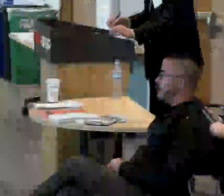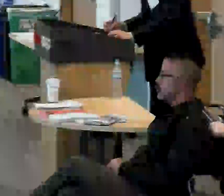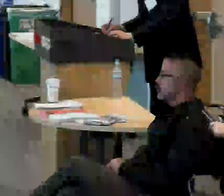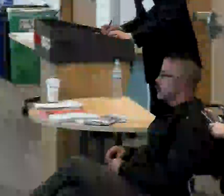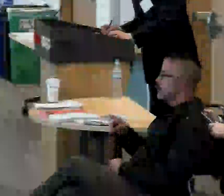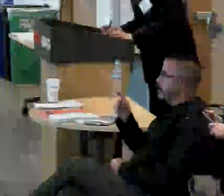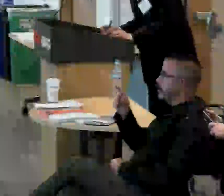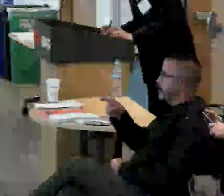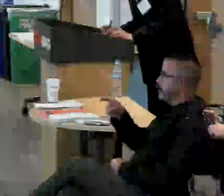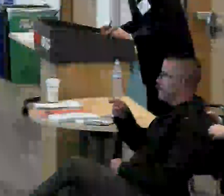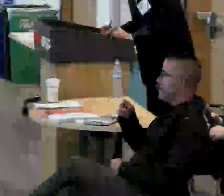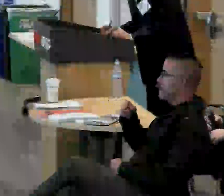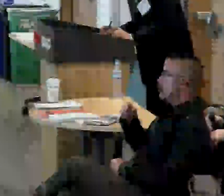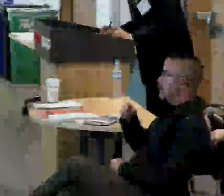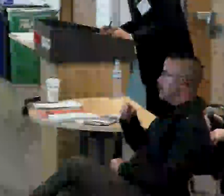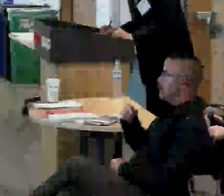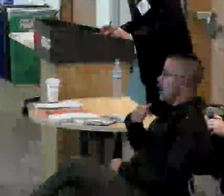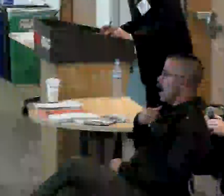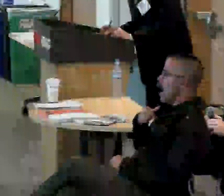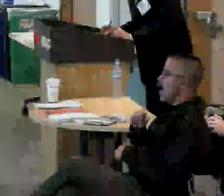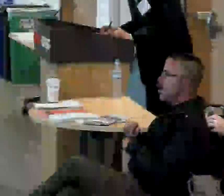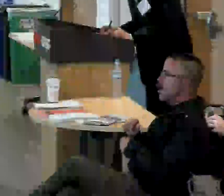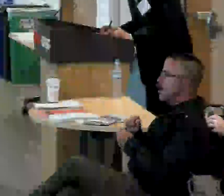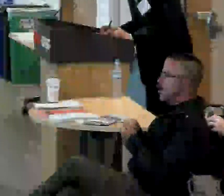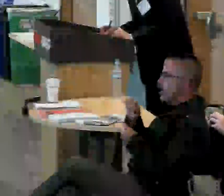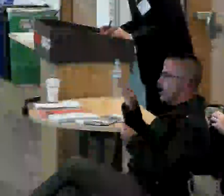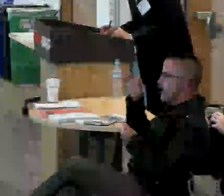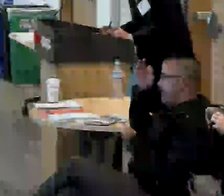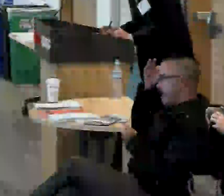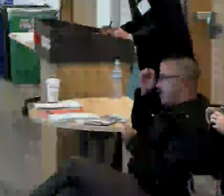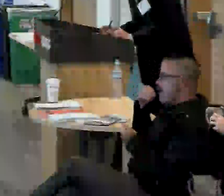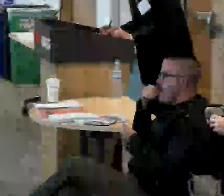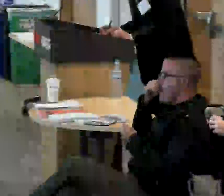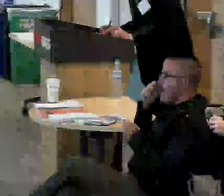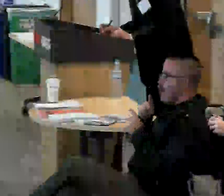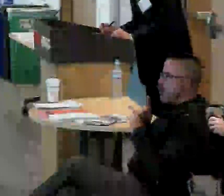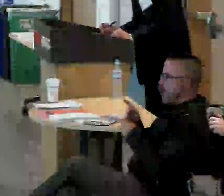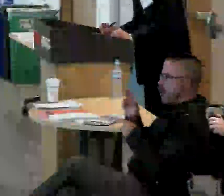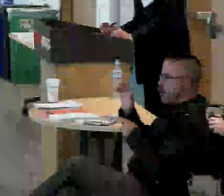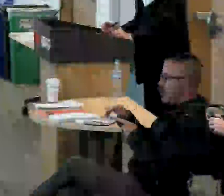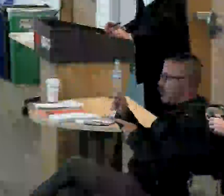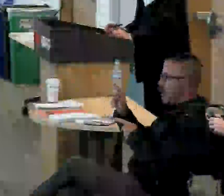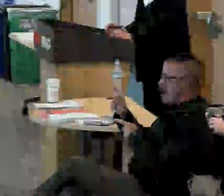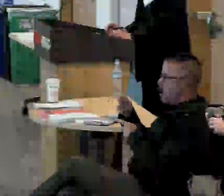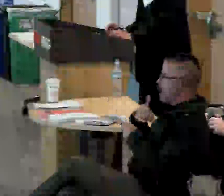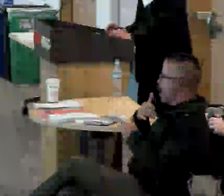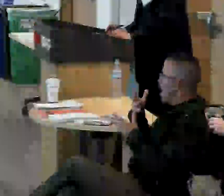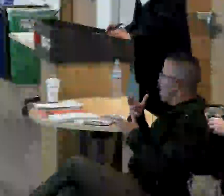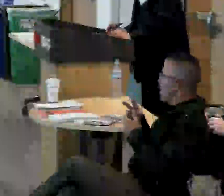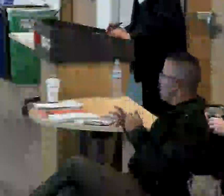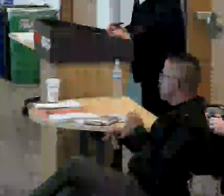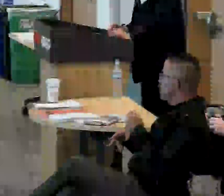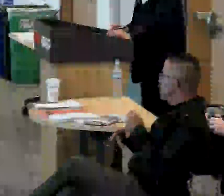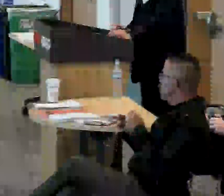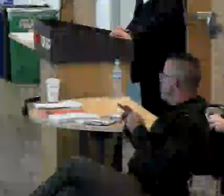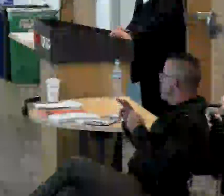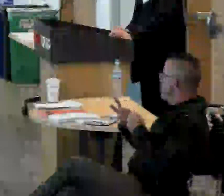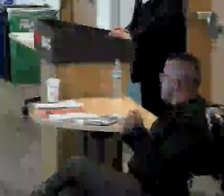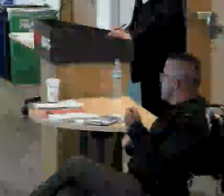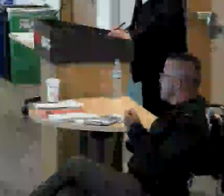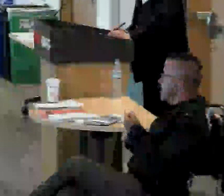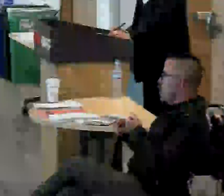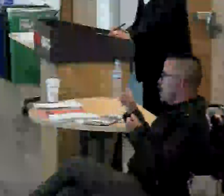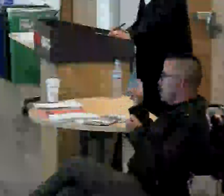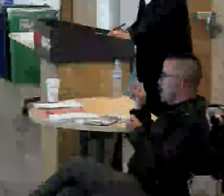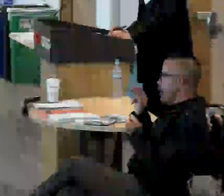I'd like. I work with the Federal Home Loan Bank and run an economic development grant program. I want to second what Michael had said. We fund